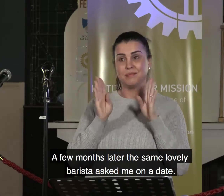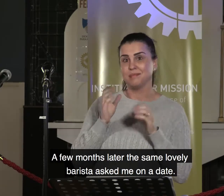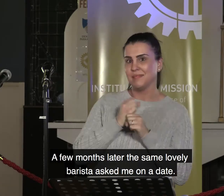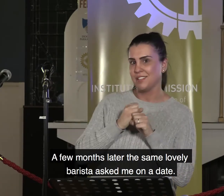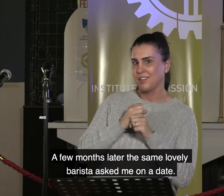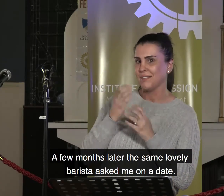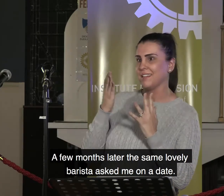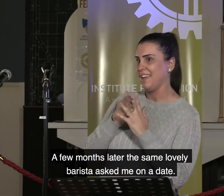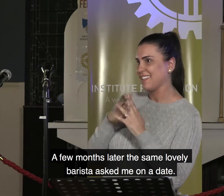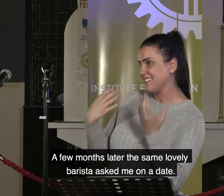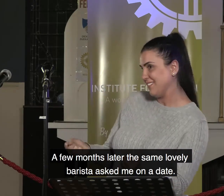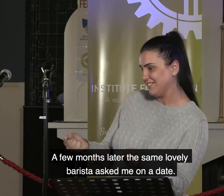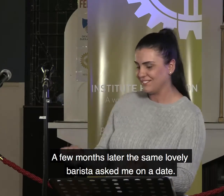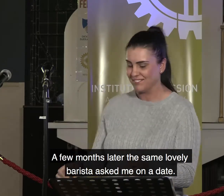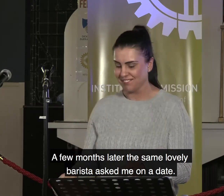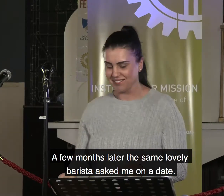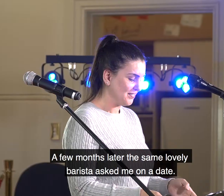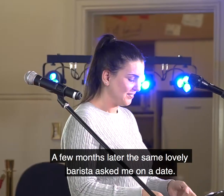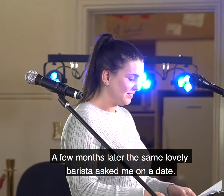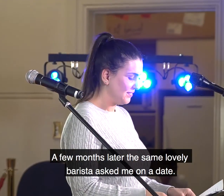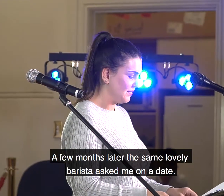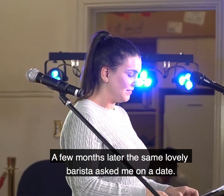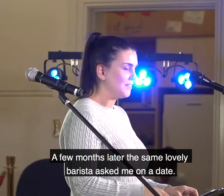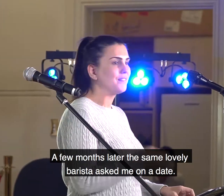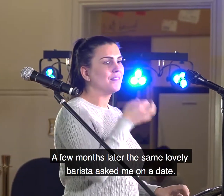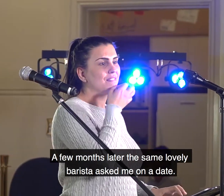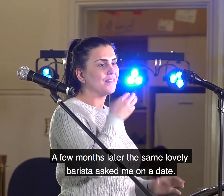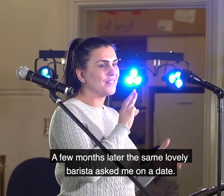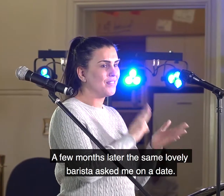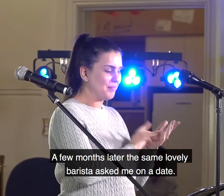months later, the same lovely barista asked me on a date.